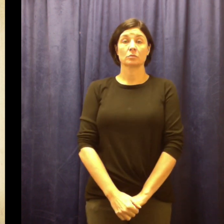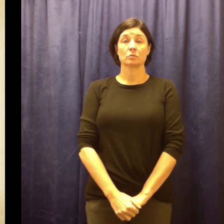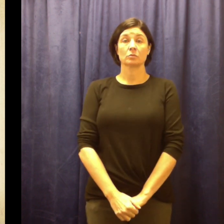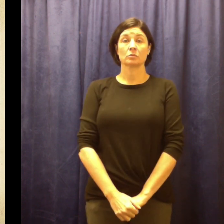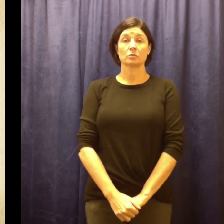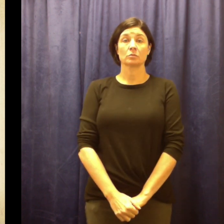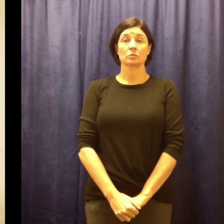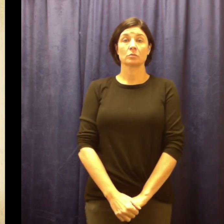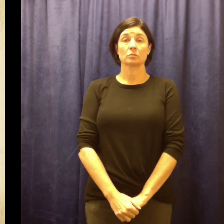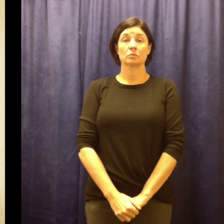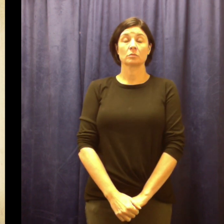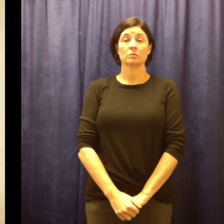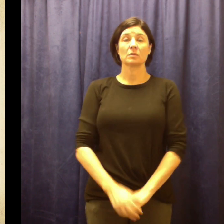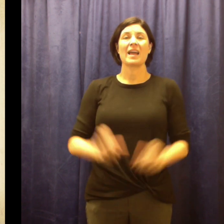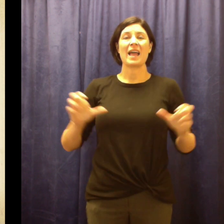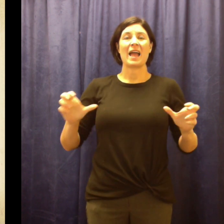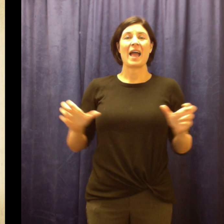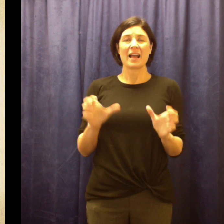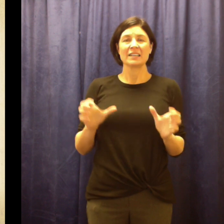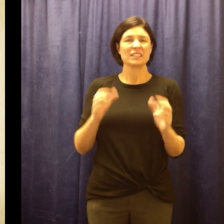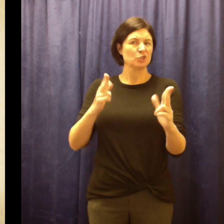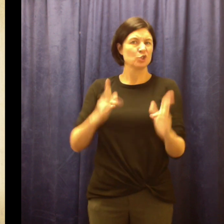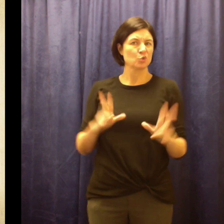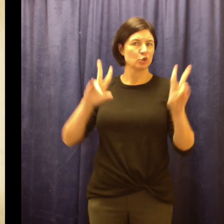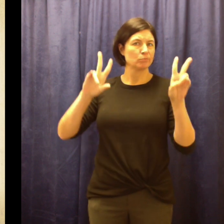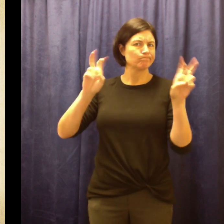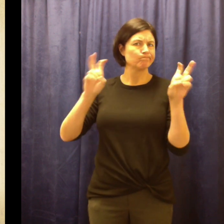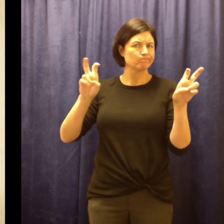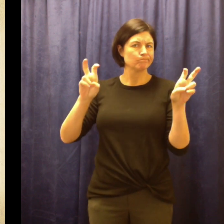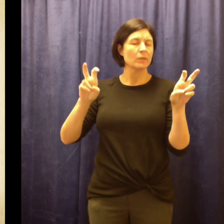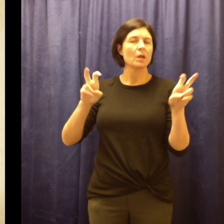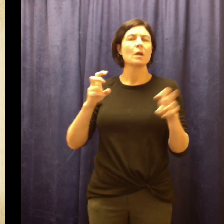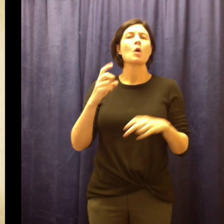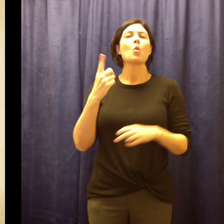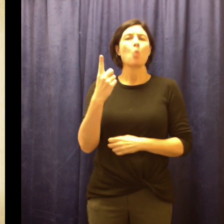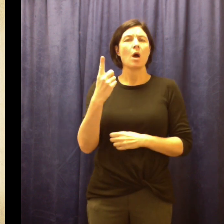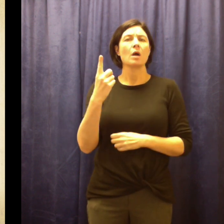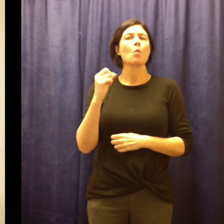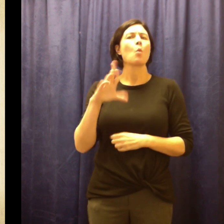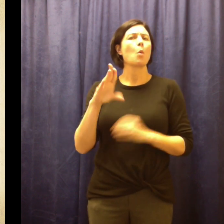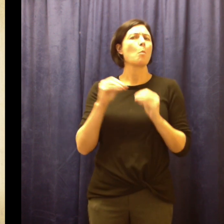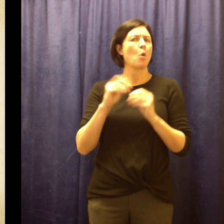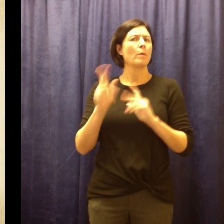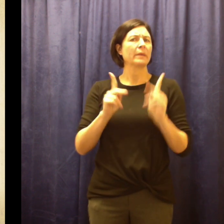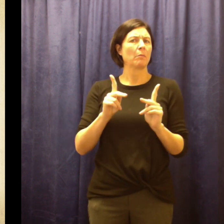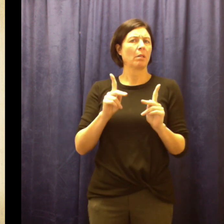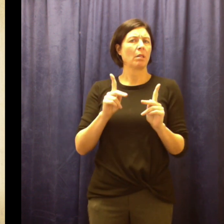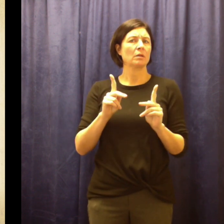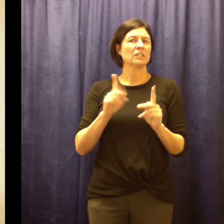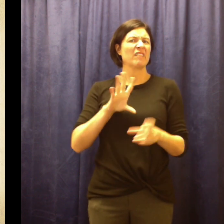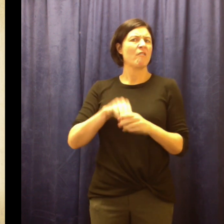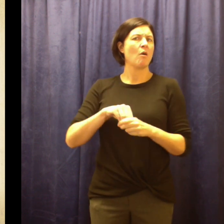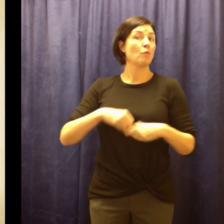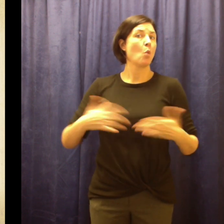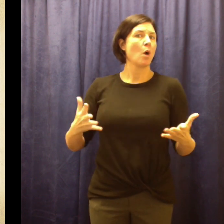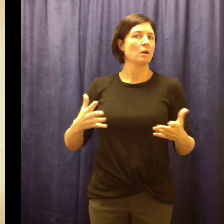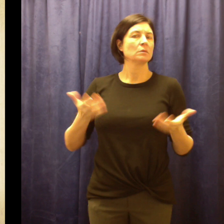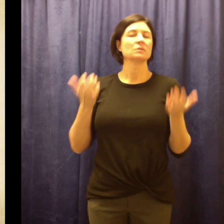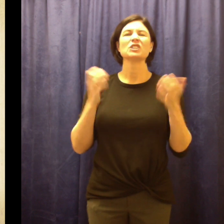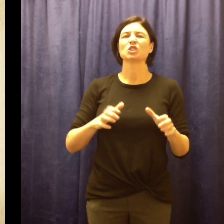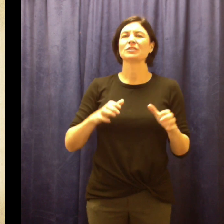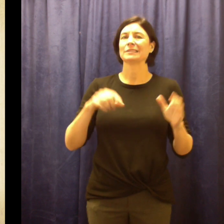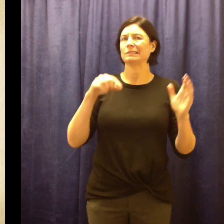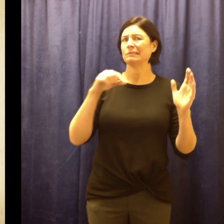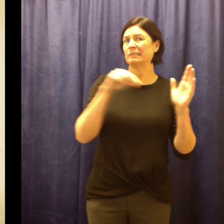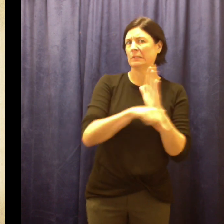An active shooter is one or more subjects actively engaged in causing death and or great